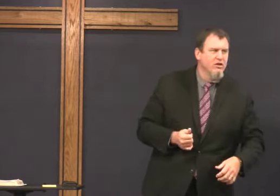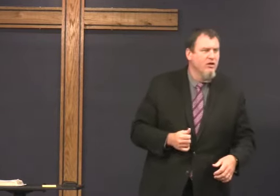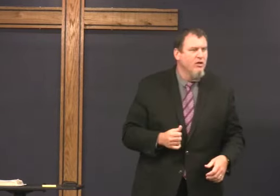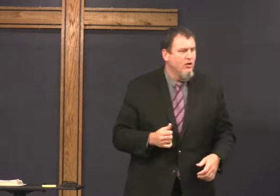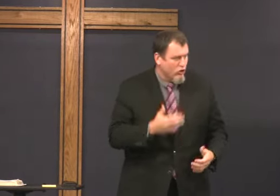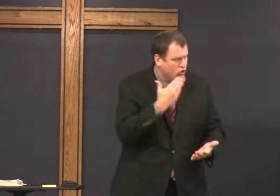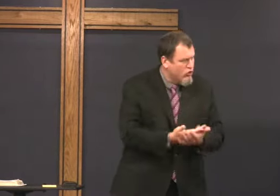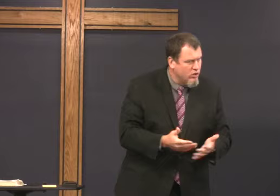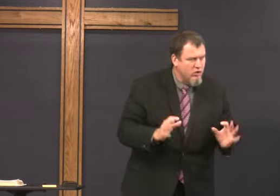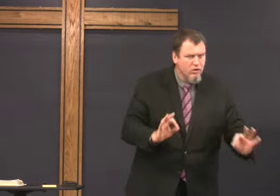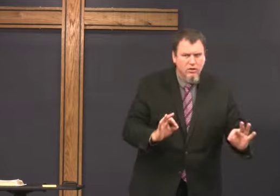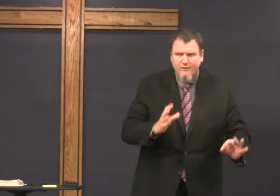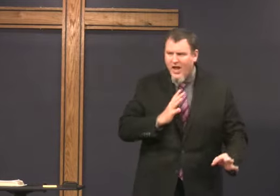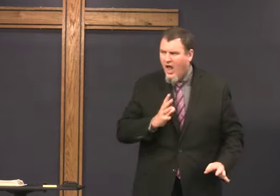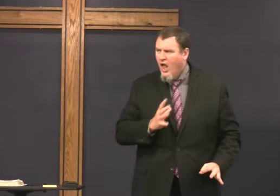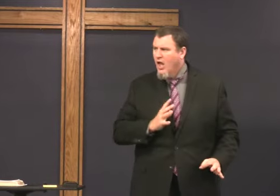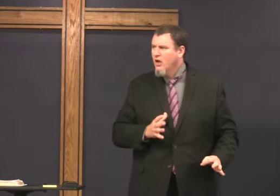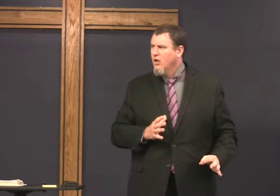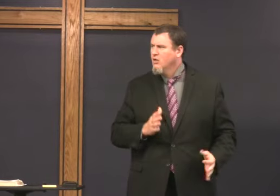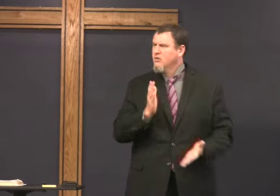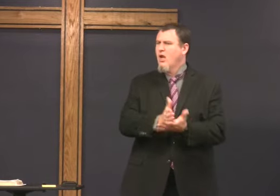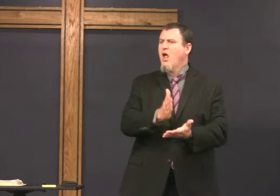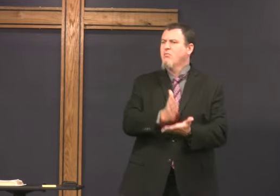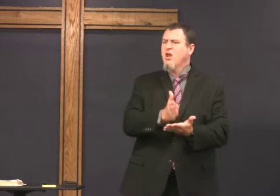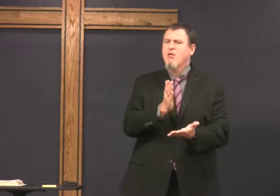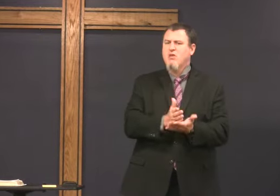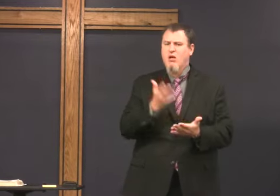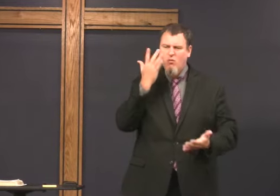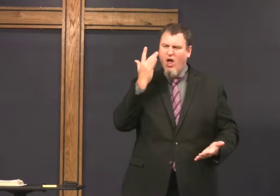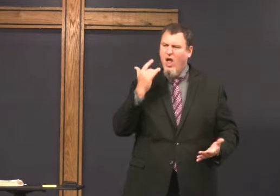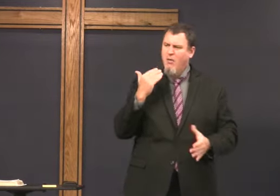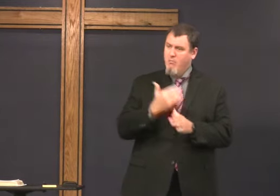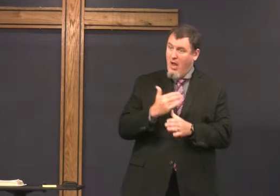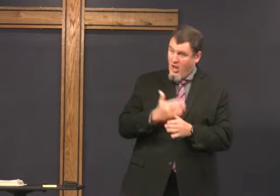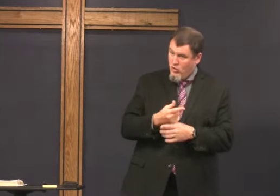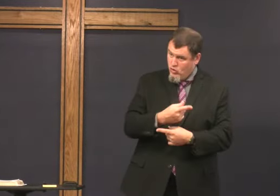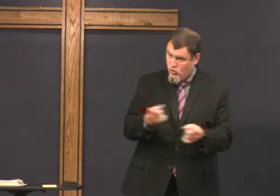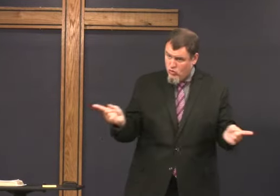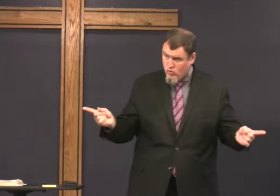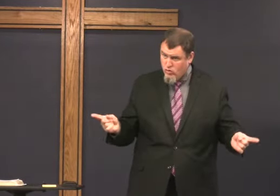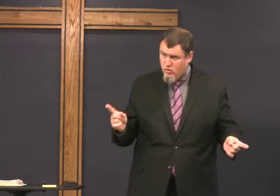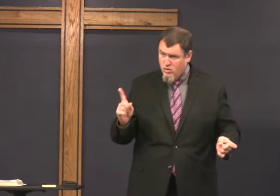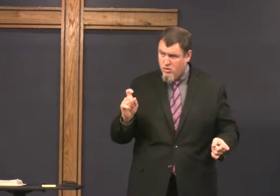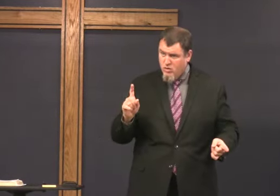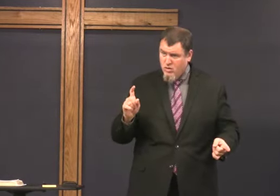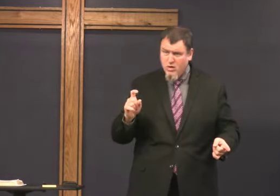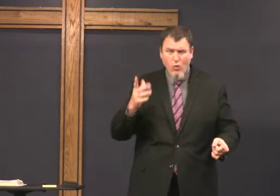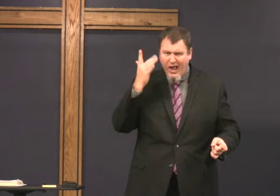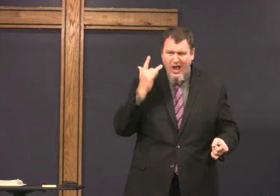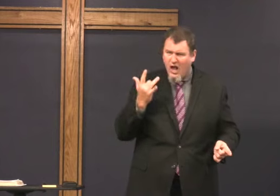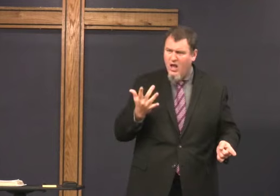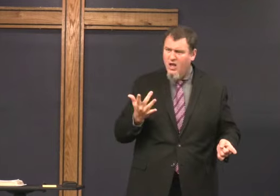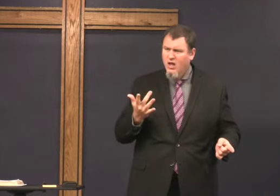Is that better? I look good. I'm fine. Stop. Why are you interrupting me?